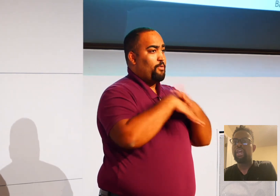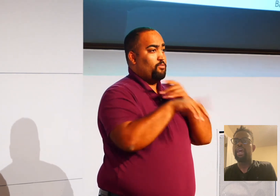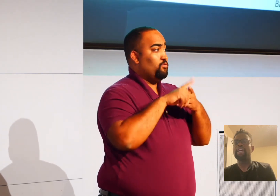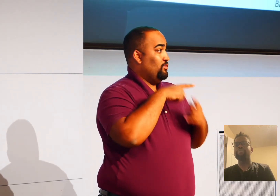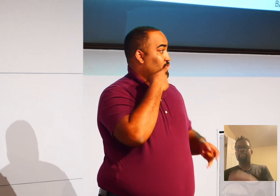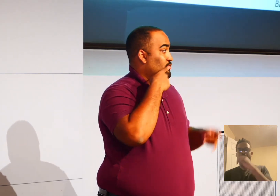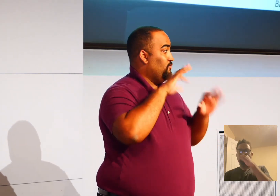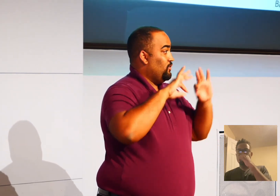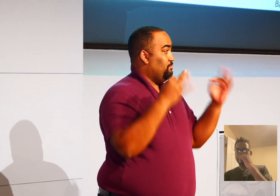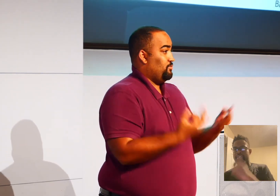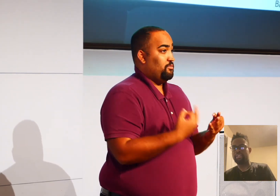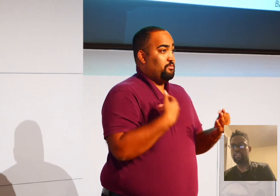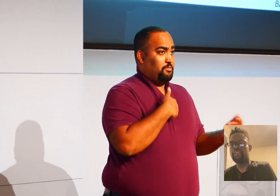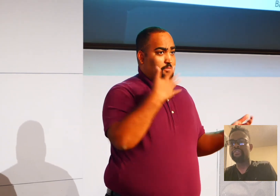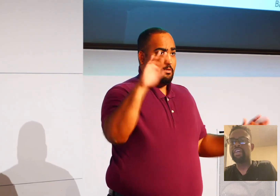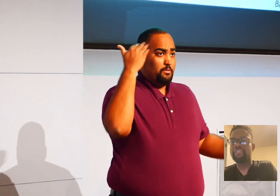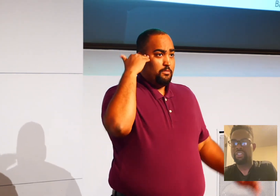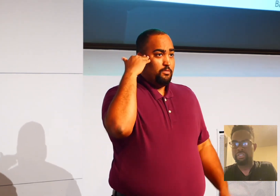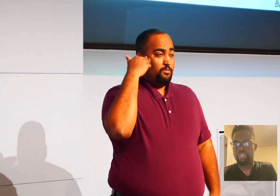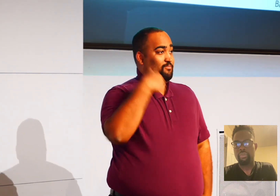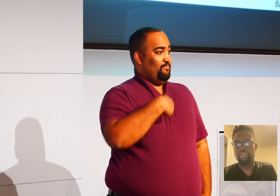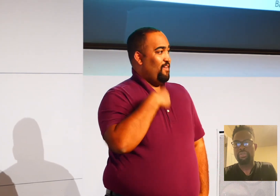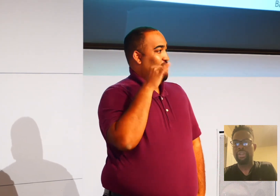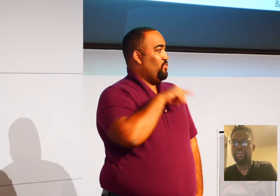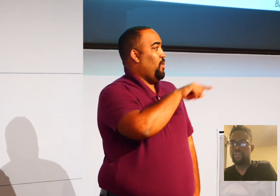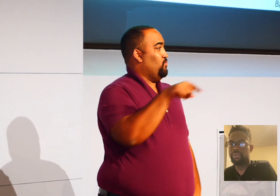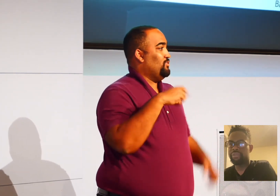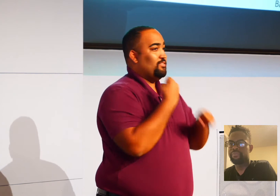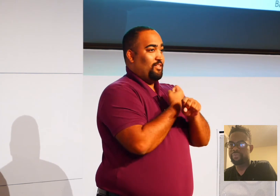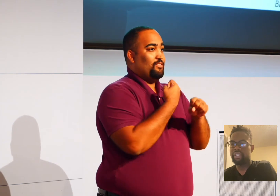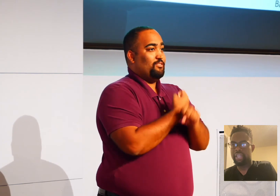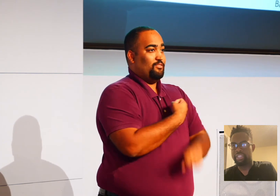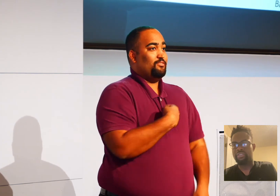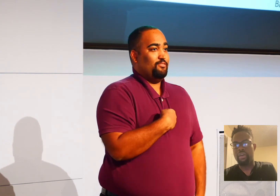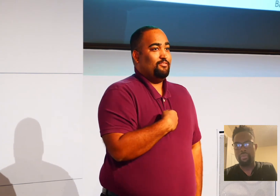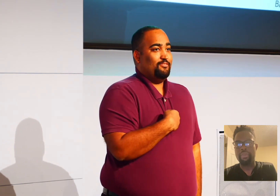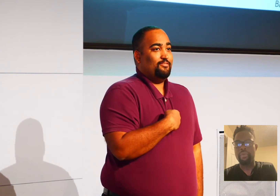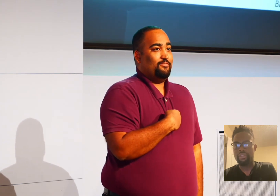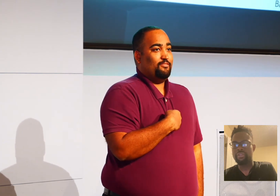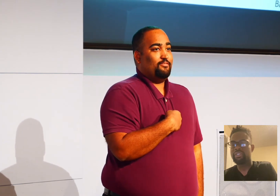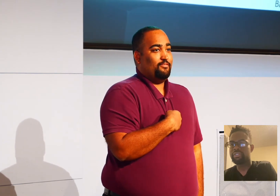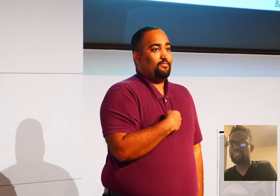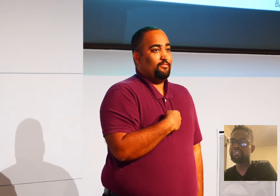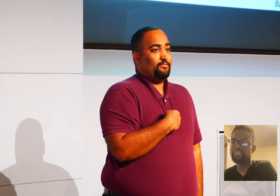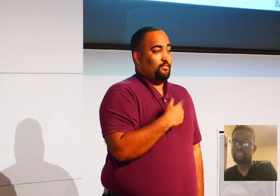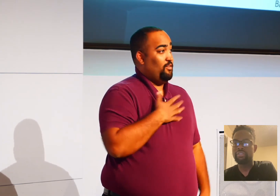As we know, 90% of deaf children are born to a hearing family, and I just happen to be one of those children.